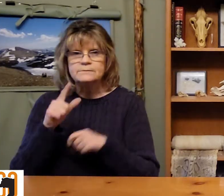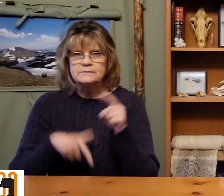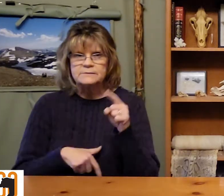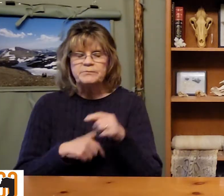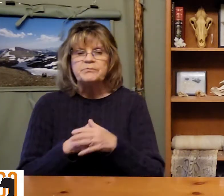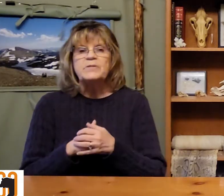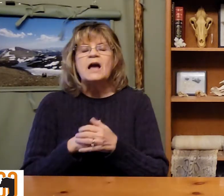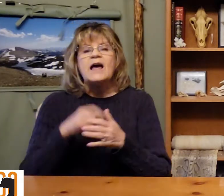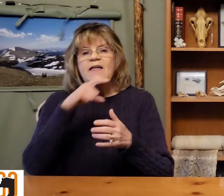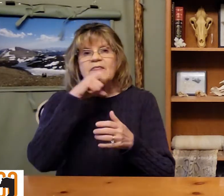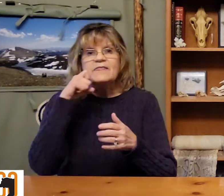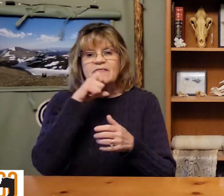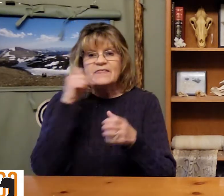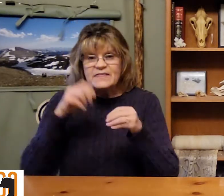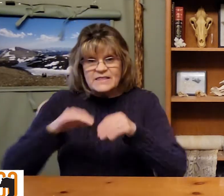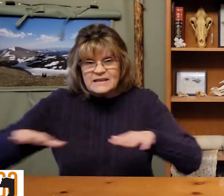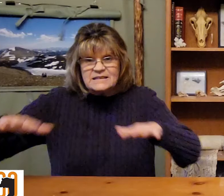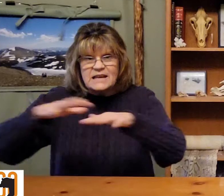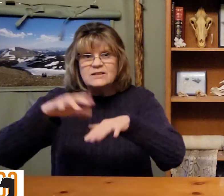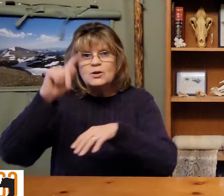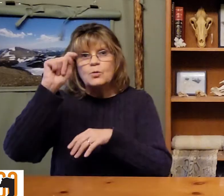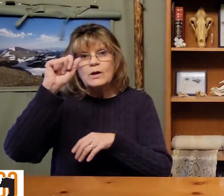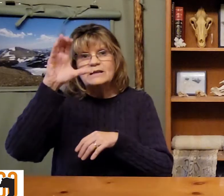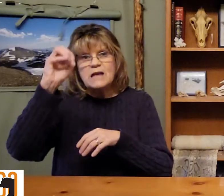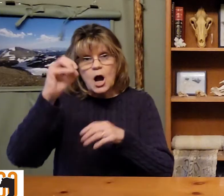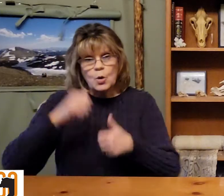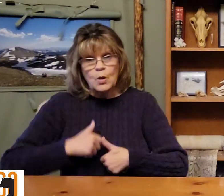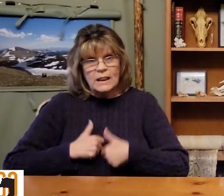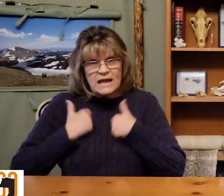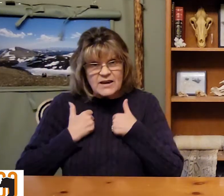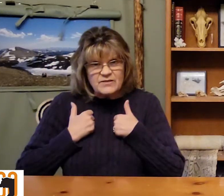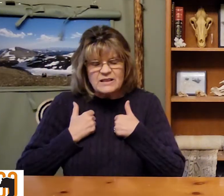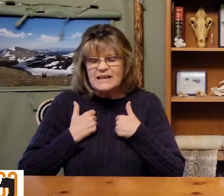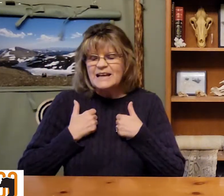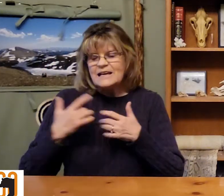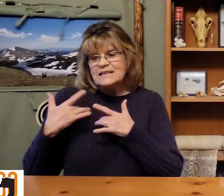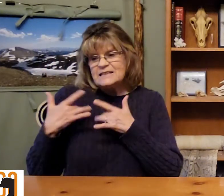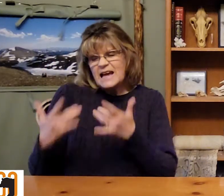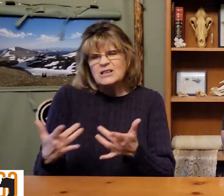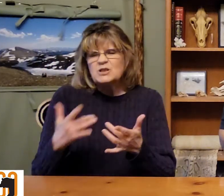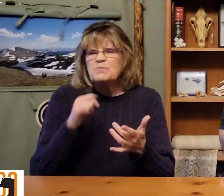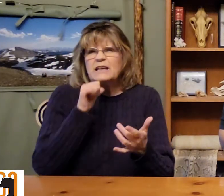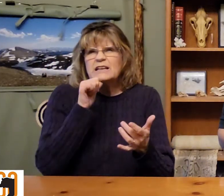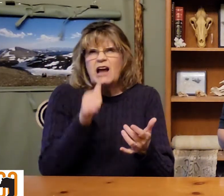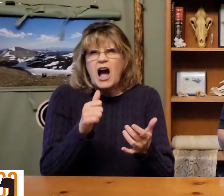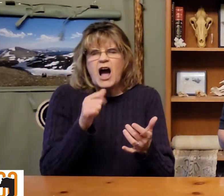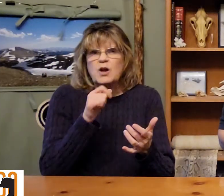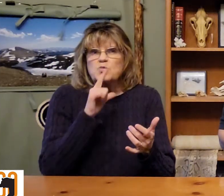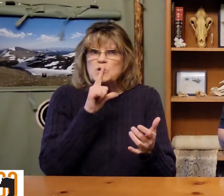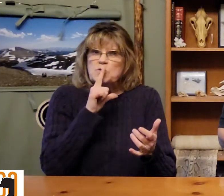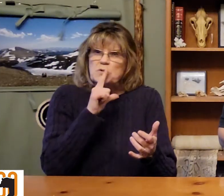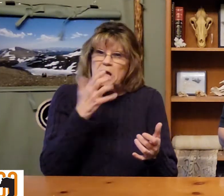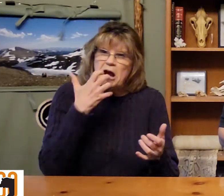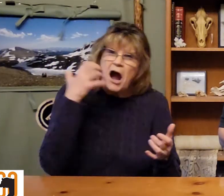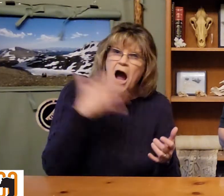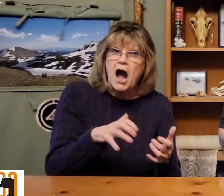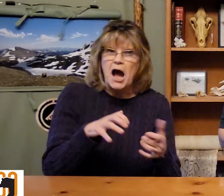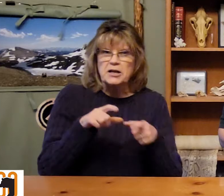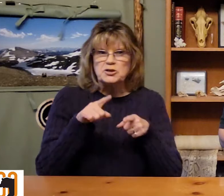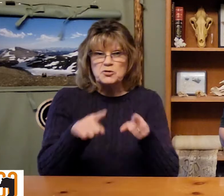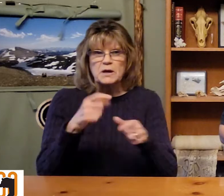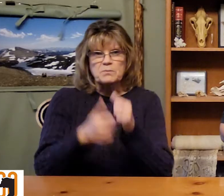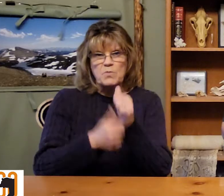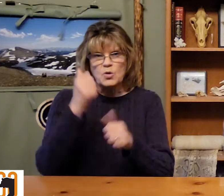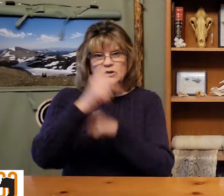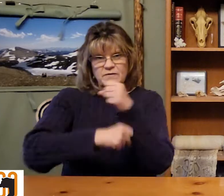The deserts where Taco lives tend to be not too hot during the most of the year, which is why he can